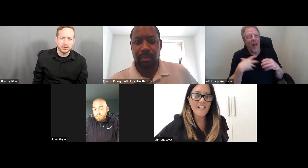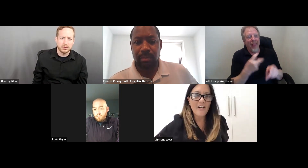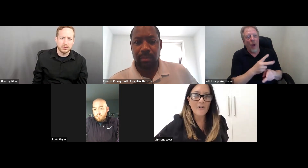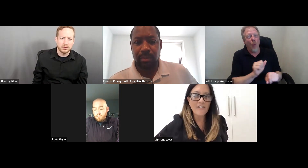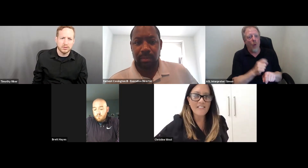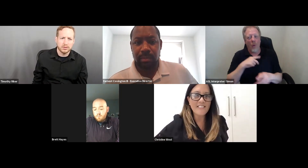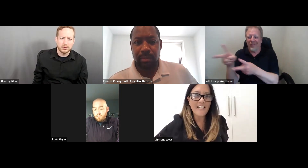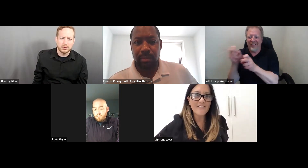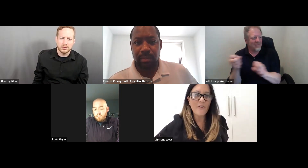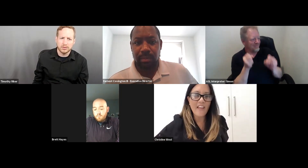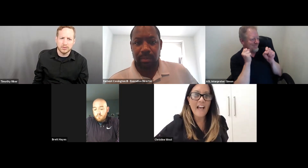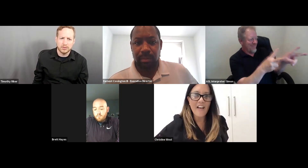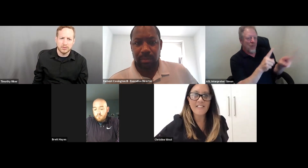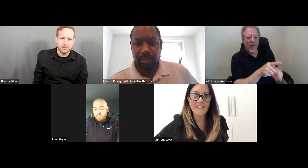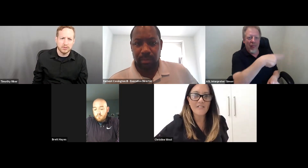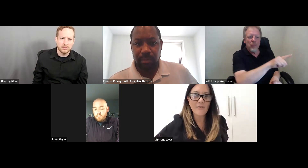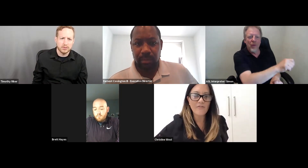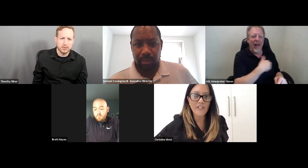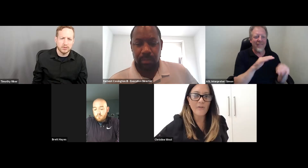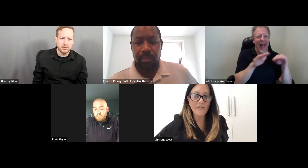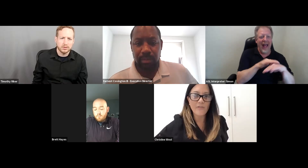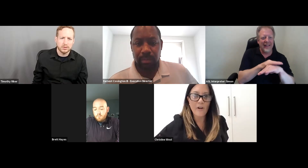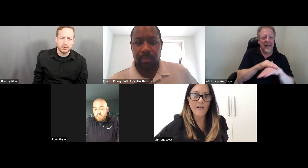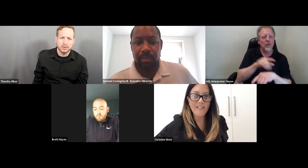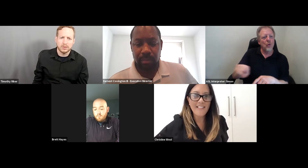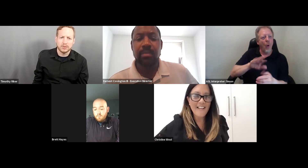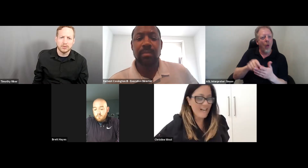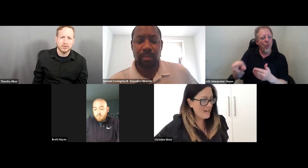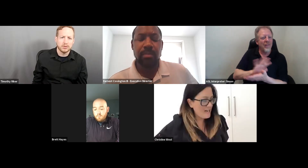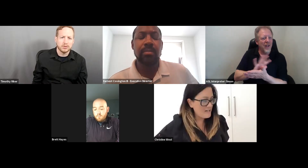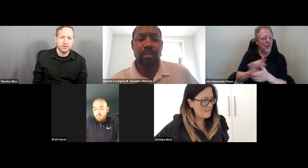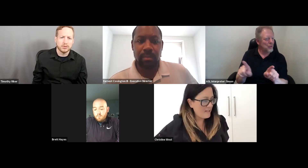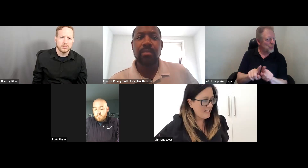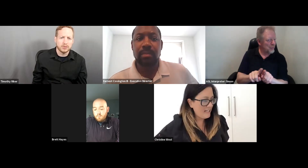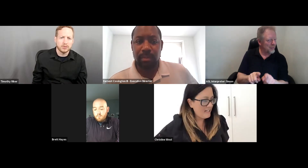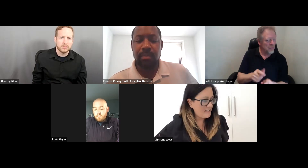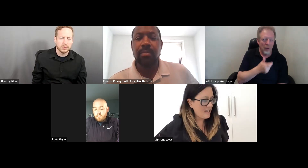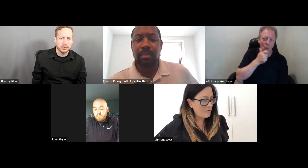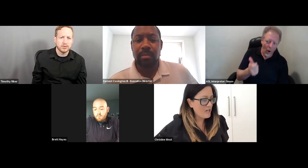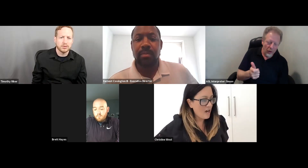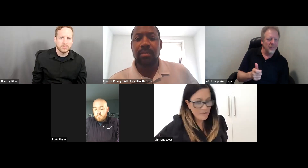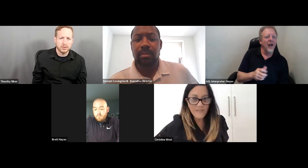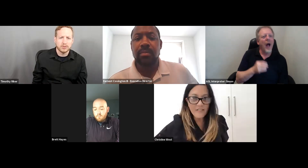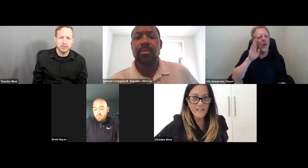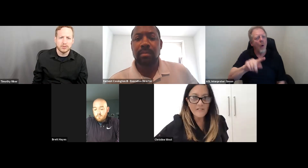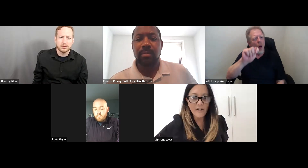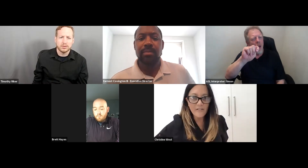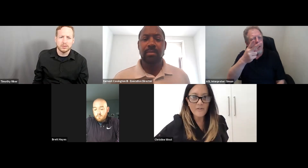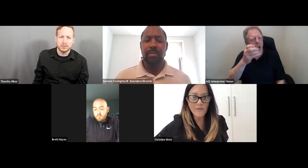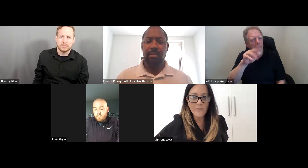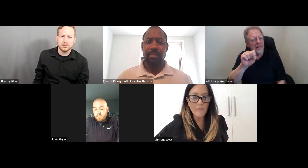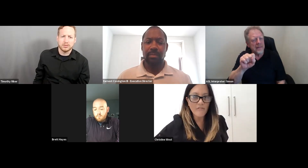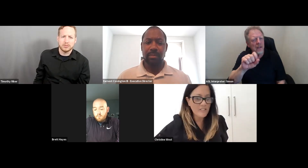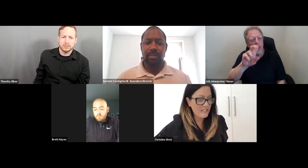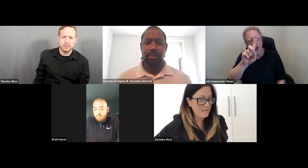workers across the state, so they have access to those videos as well. And I know Thomas Darden, who's